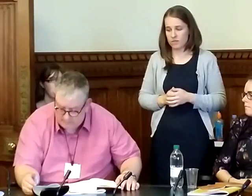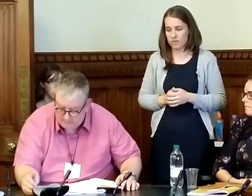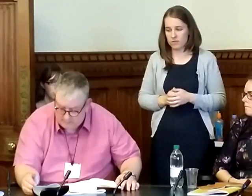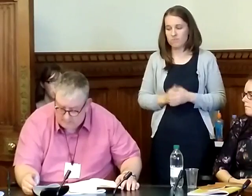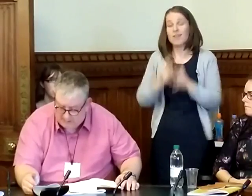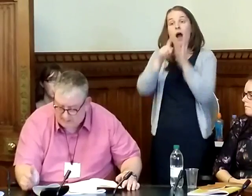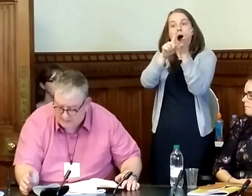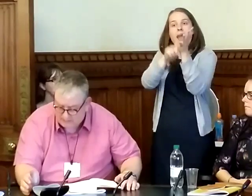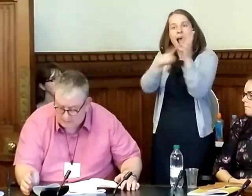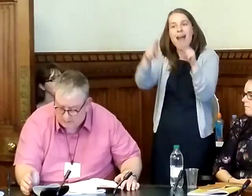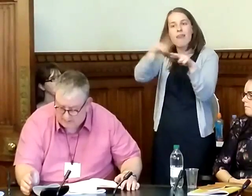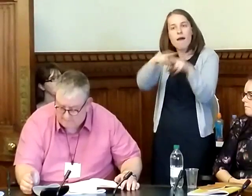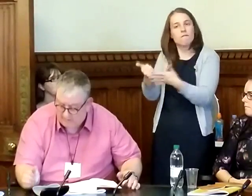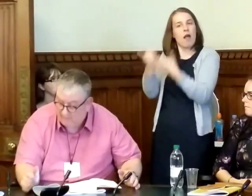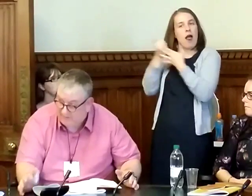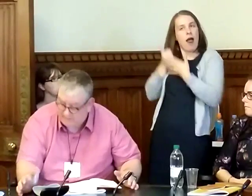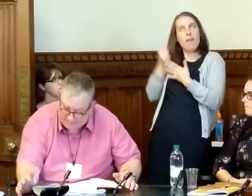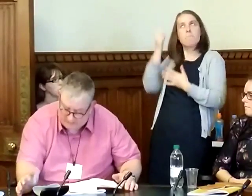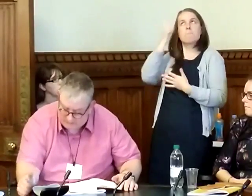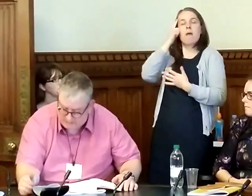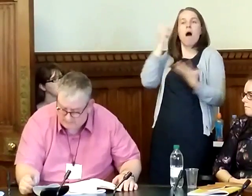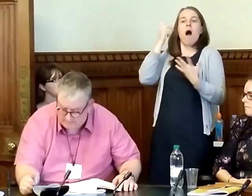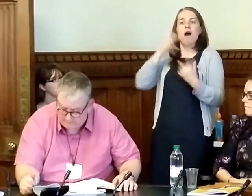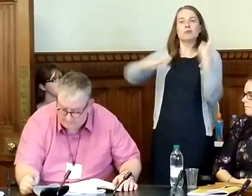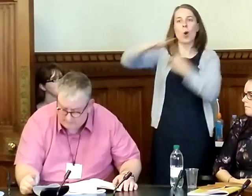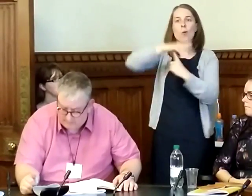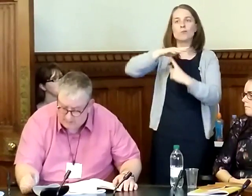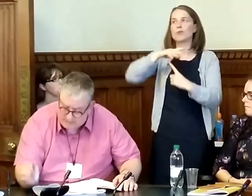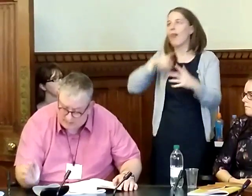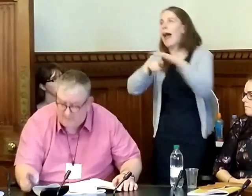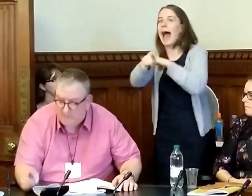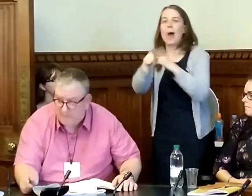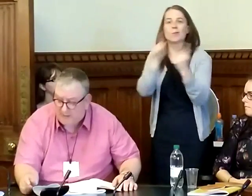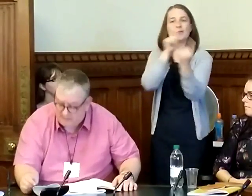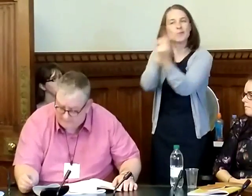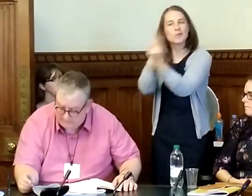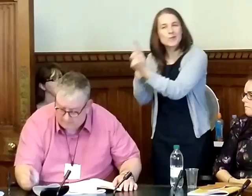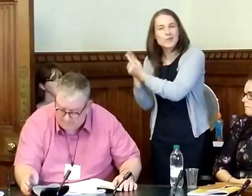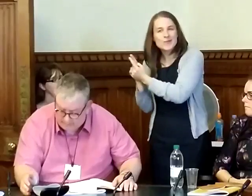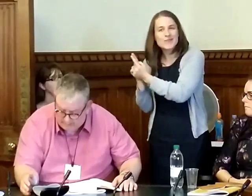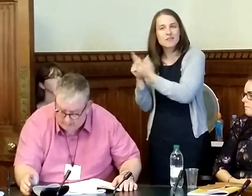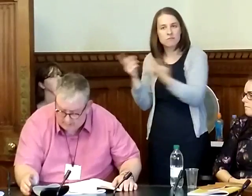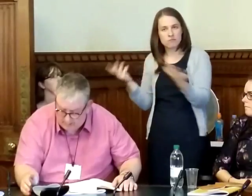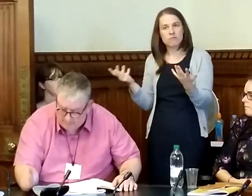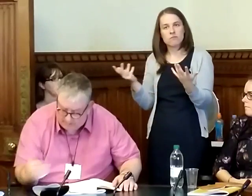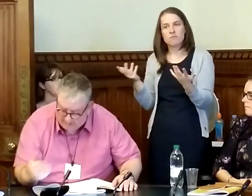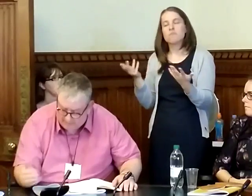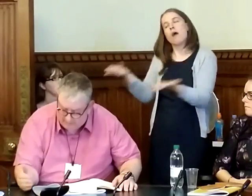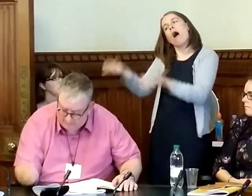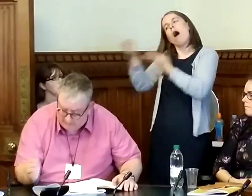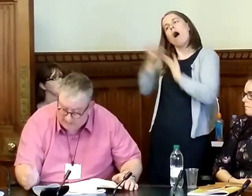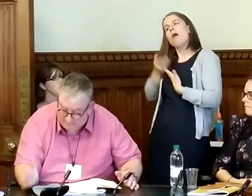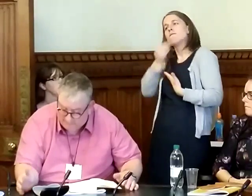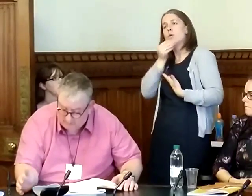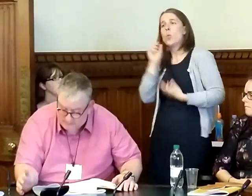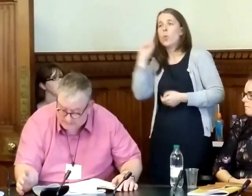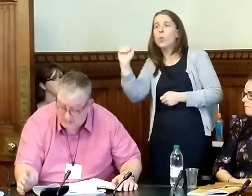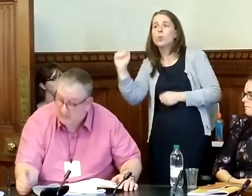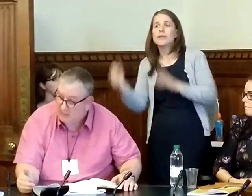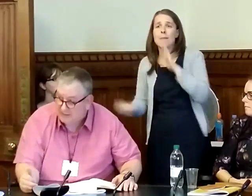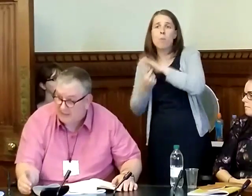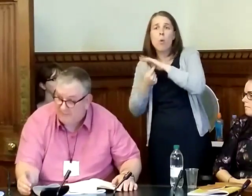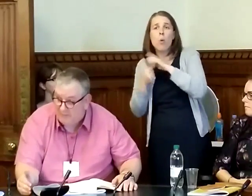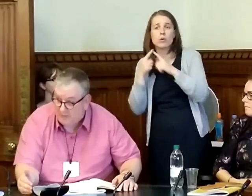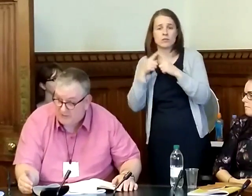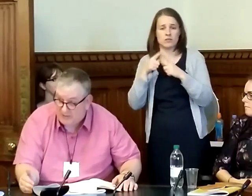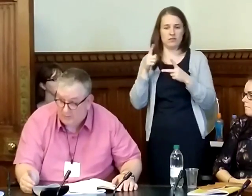exclusion and the sunshine of independence. So give me bread to feed my body, allow me